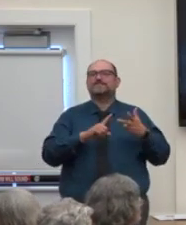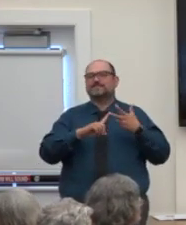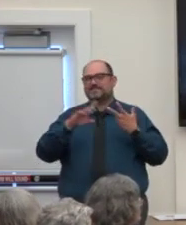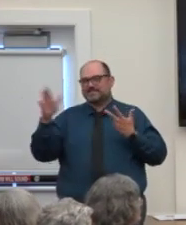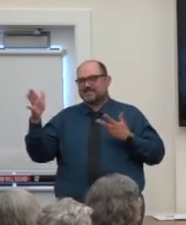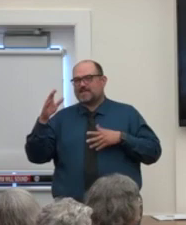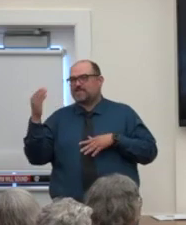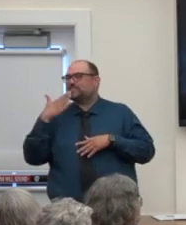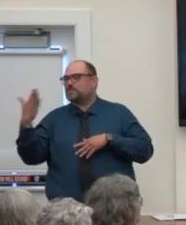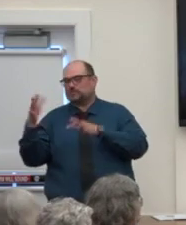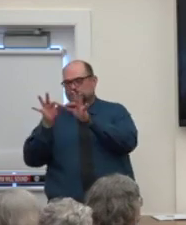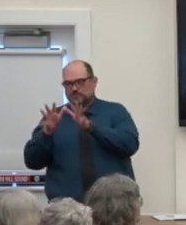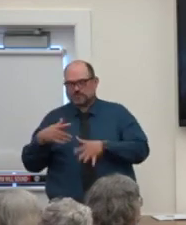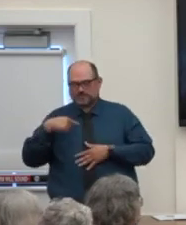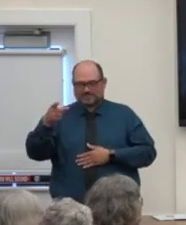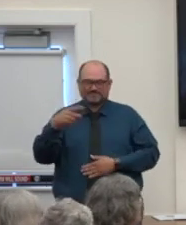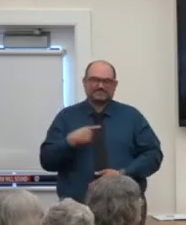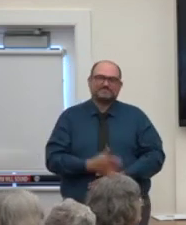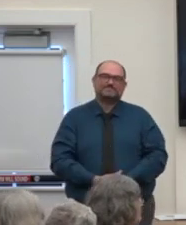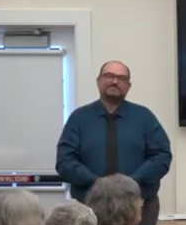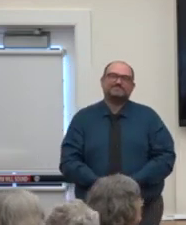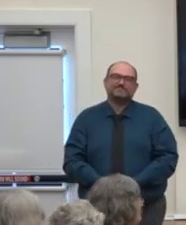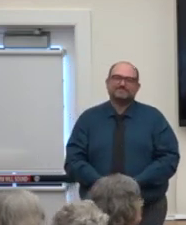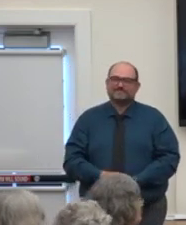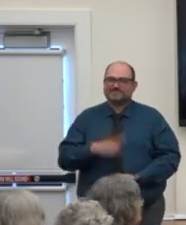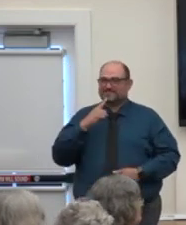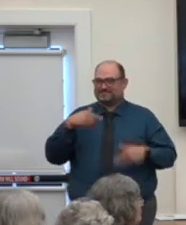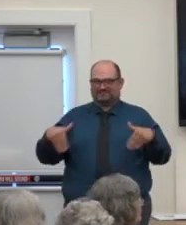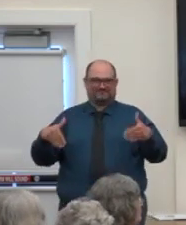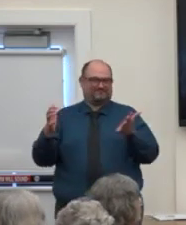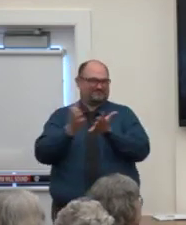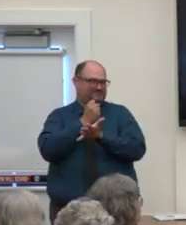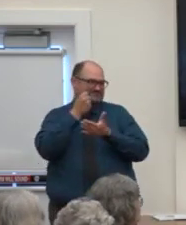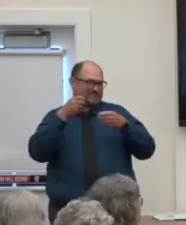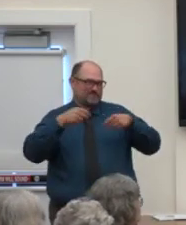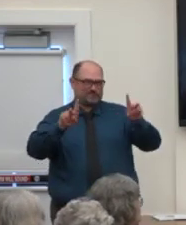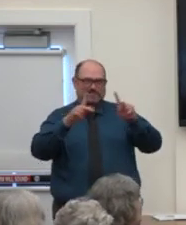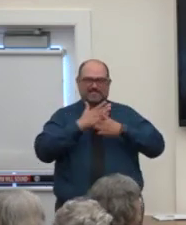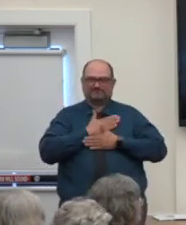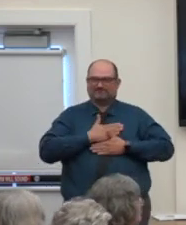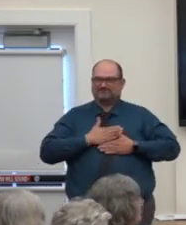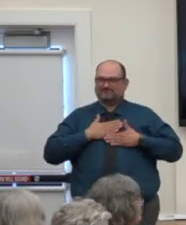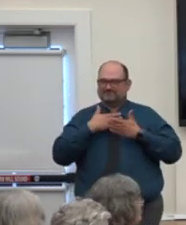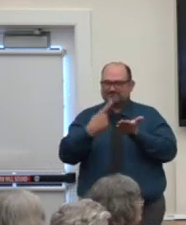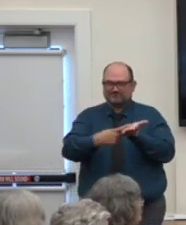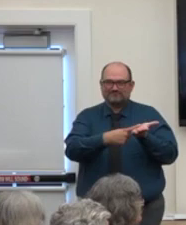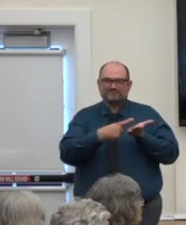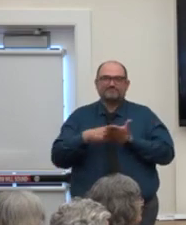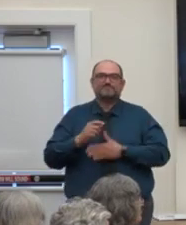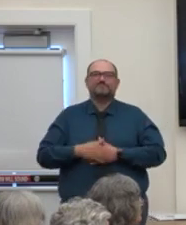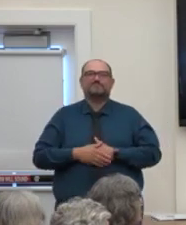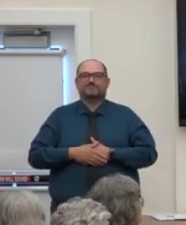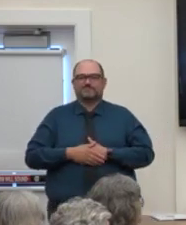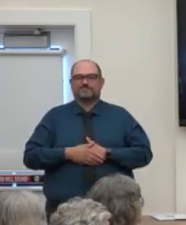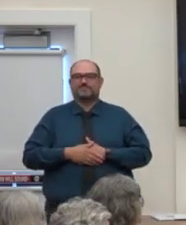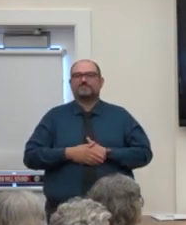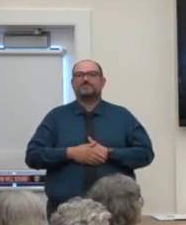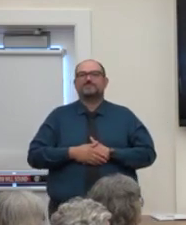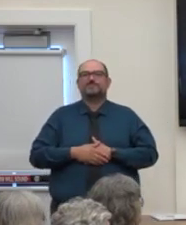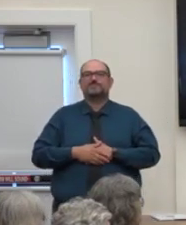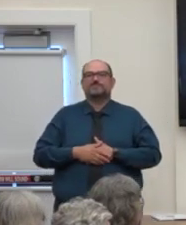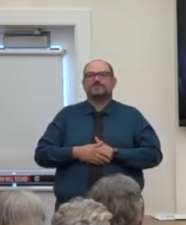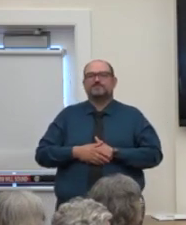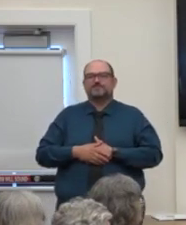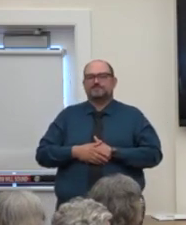interpreters. This was terrific. I really enjoyed it. And I also just wanted to point out, you heard some